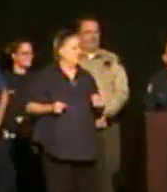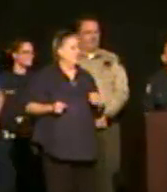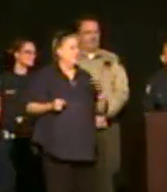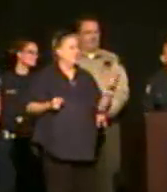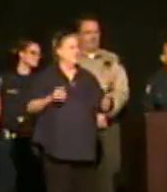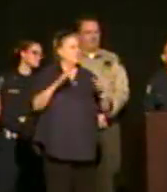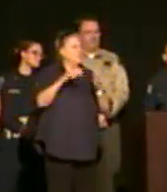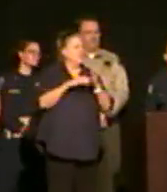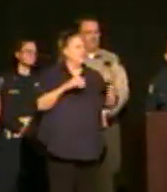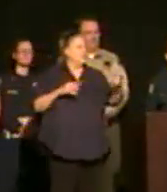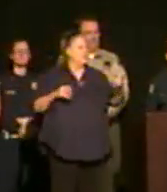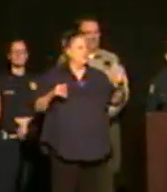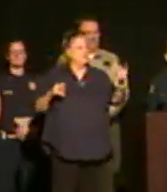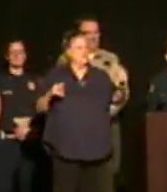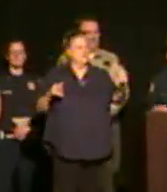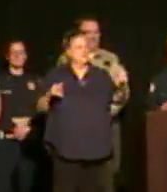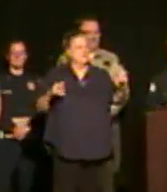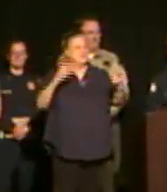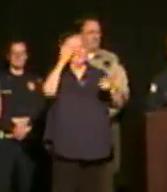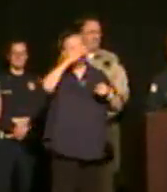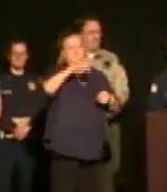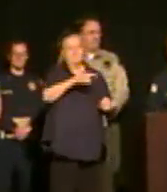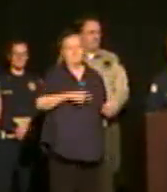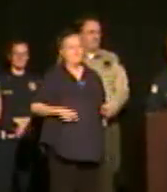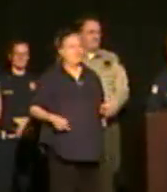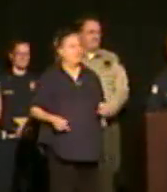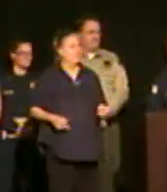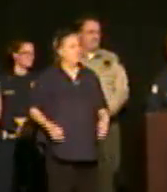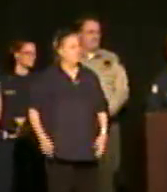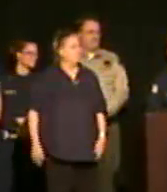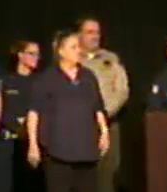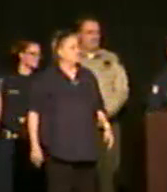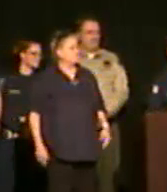Anybody here in the middle section? Up front?